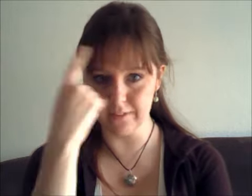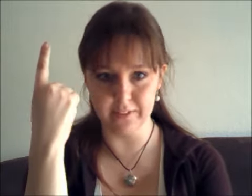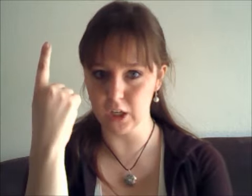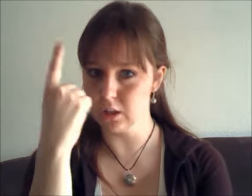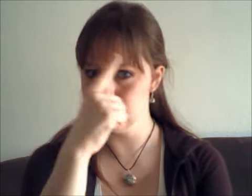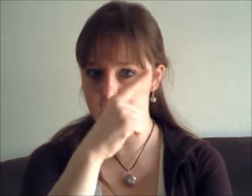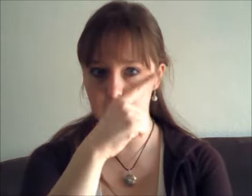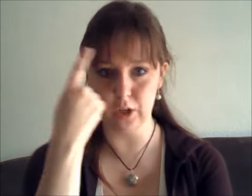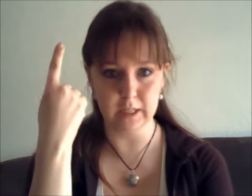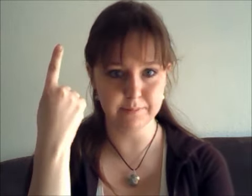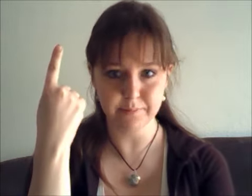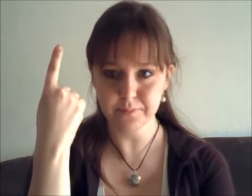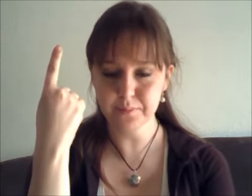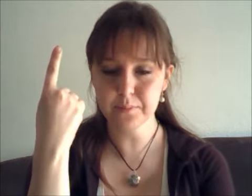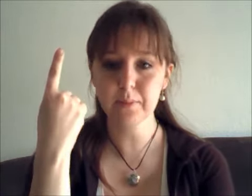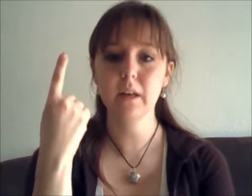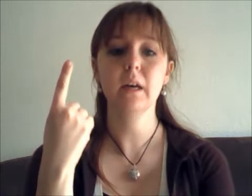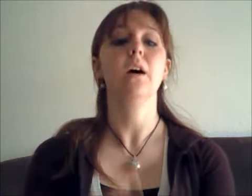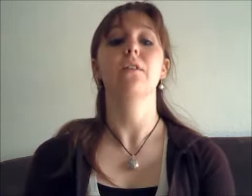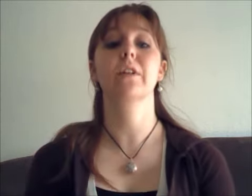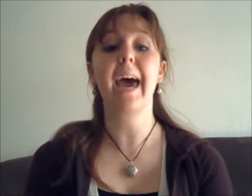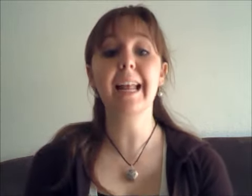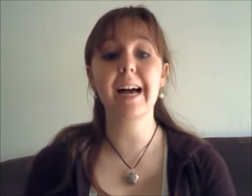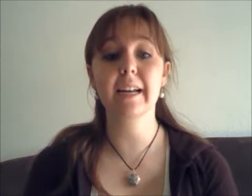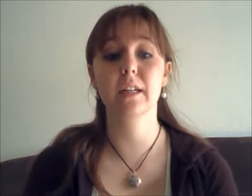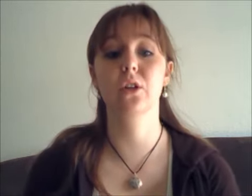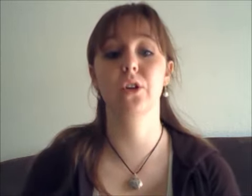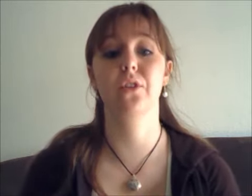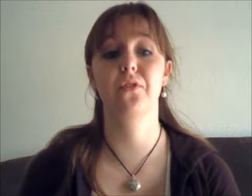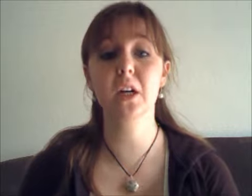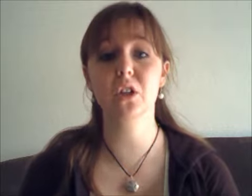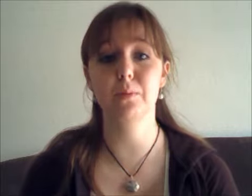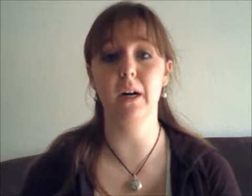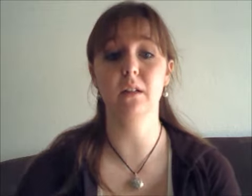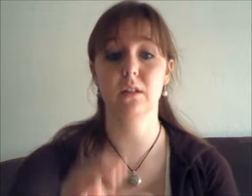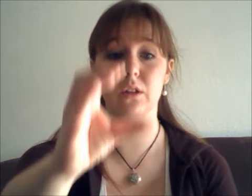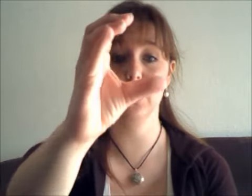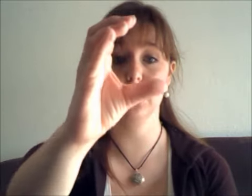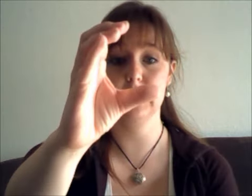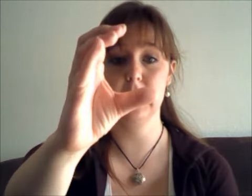finger. Stay straight. For Cadillac, you're going to finger spell, so you're going to go